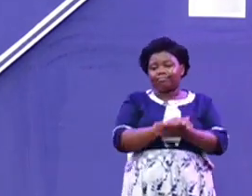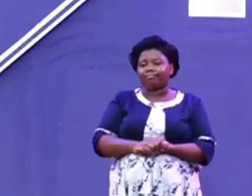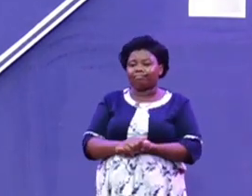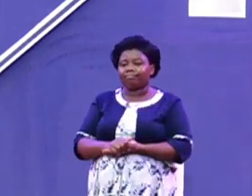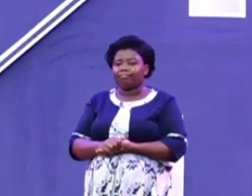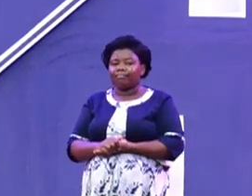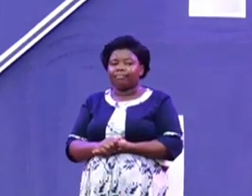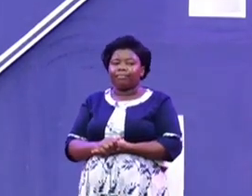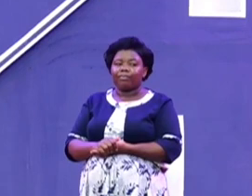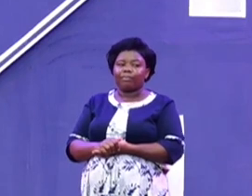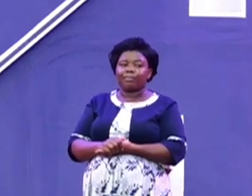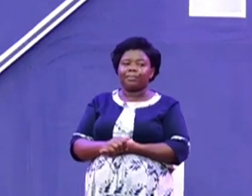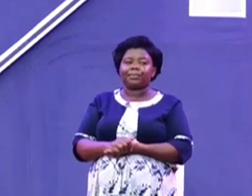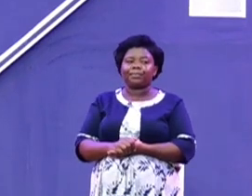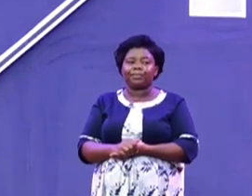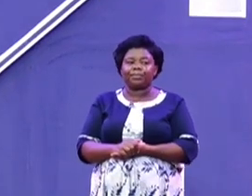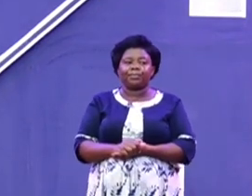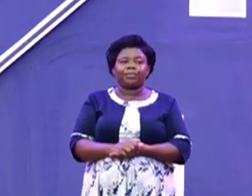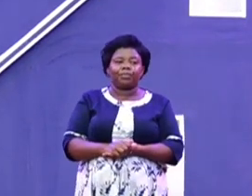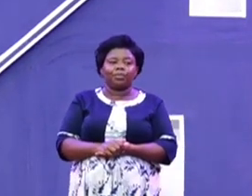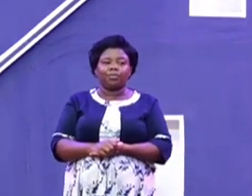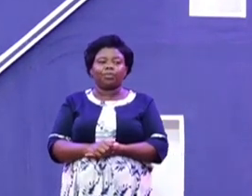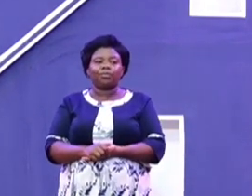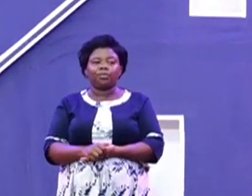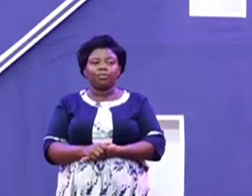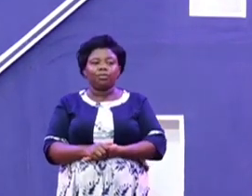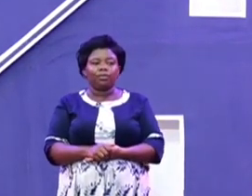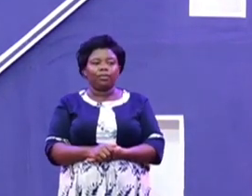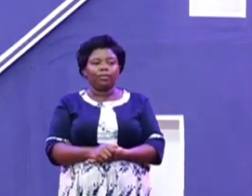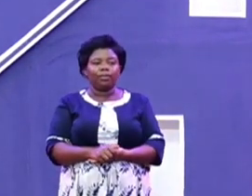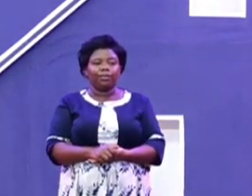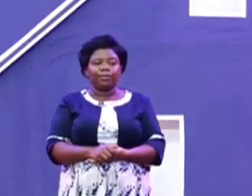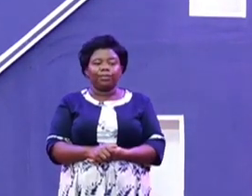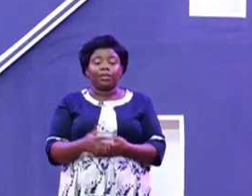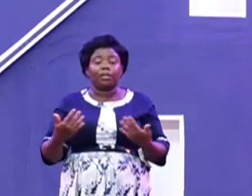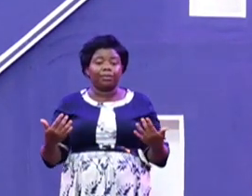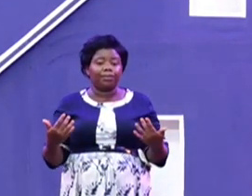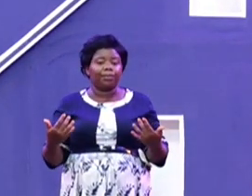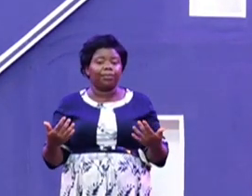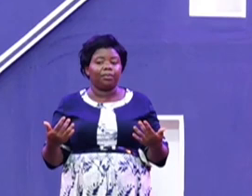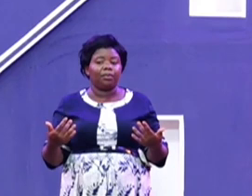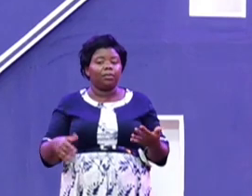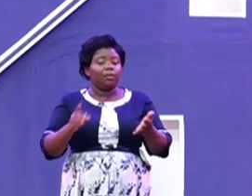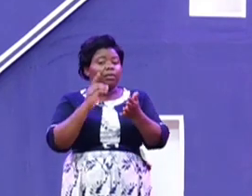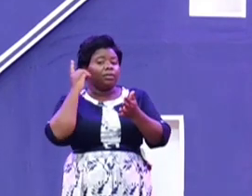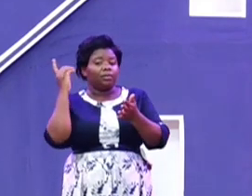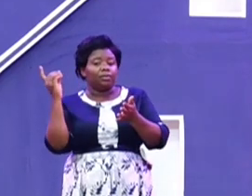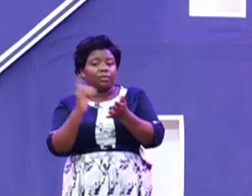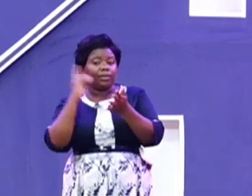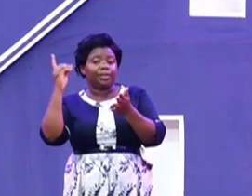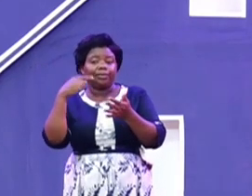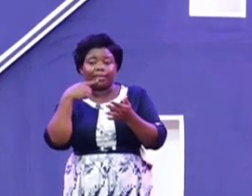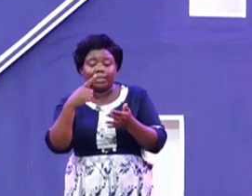and he or she no longer walks, you'll get to know the advantage of these legs. So, Dawidi kyagamba nti